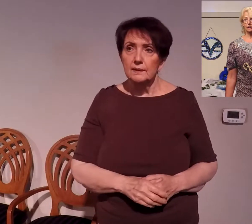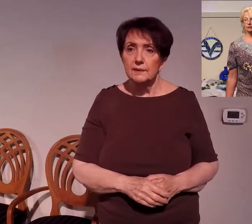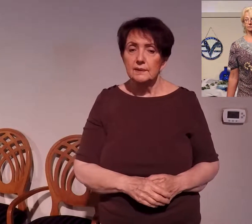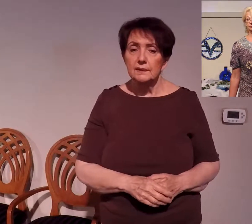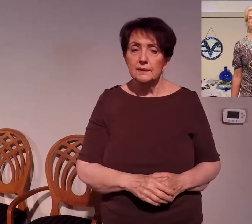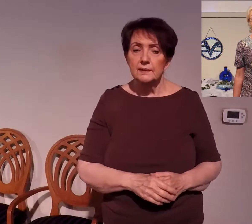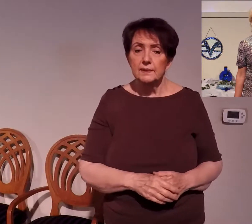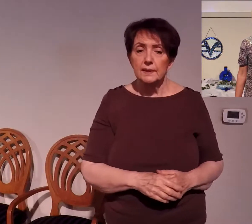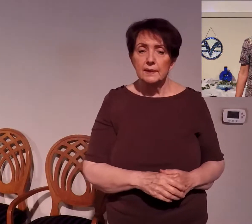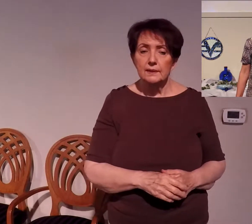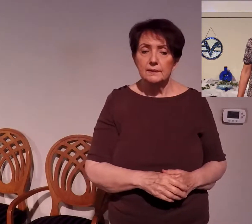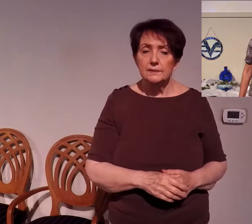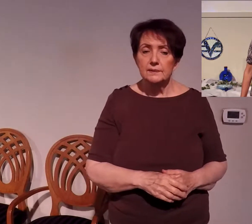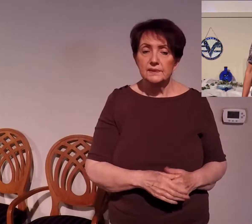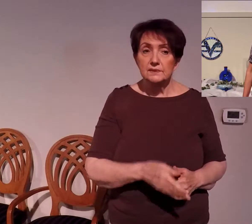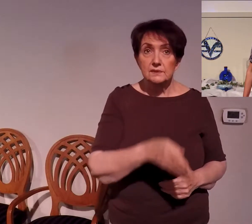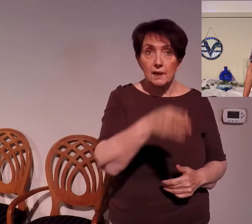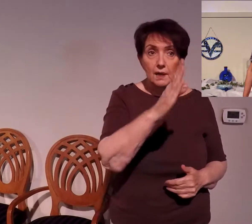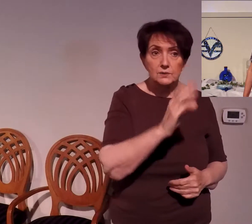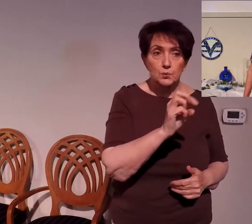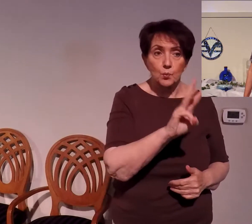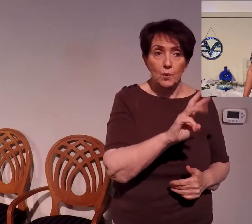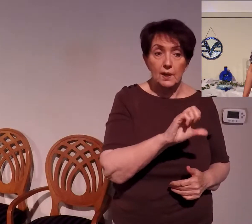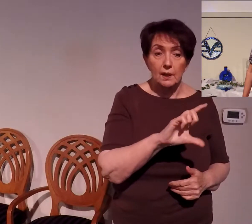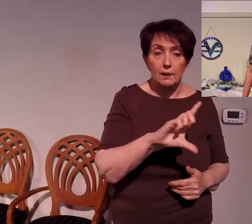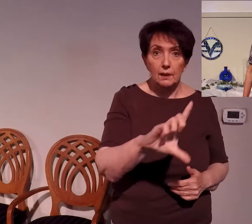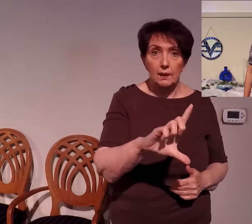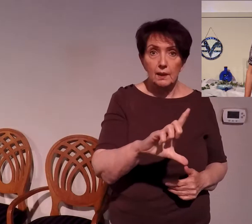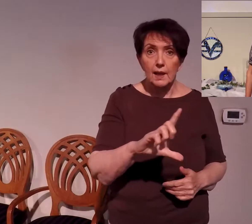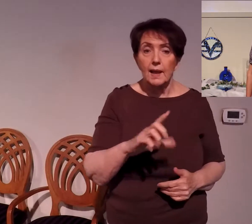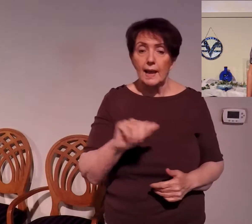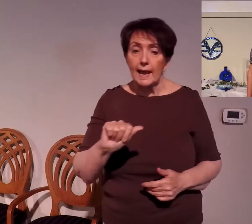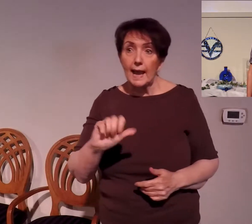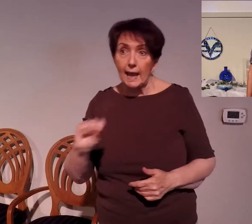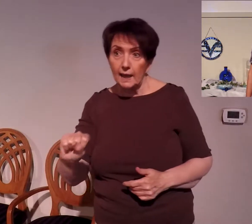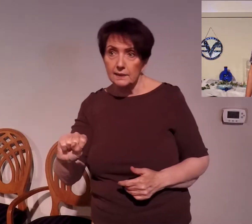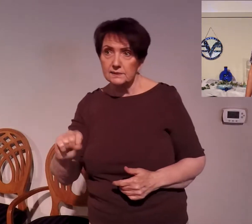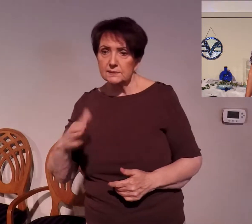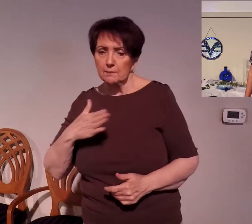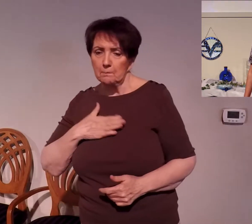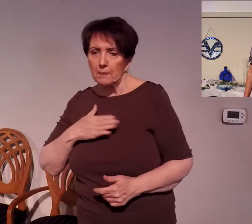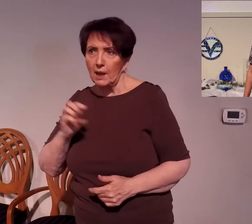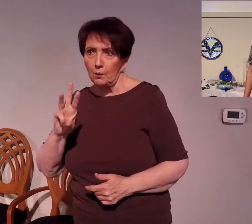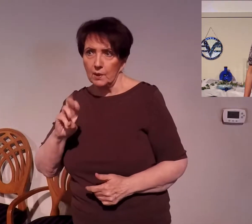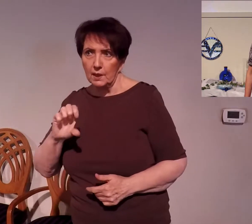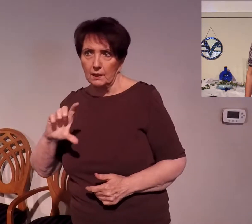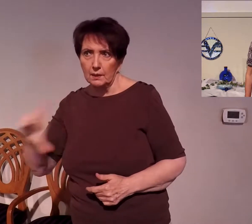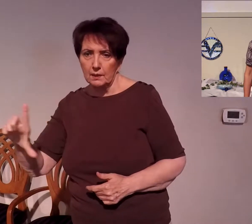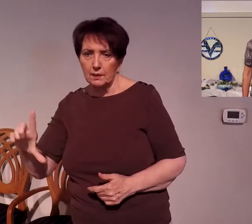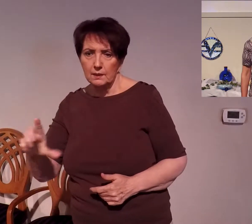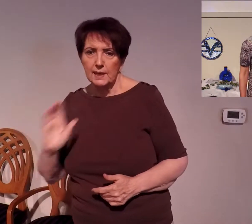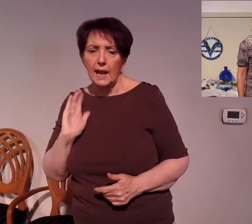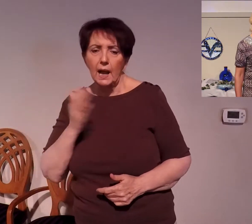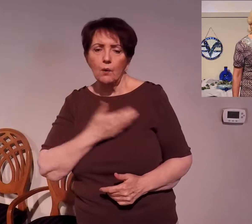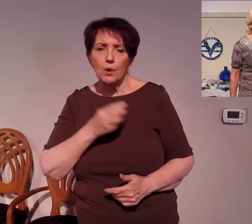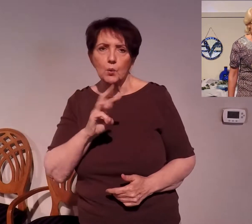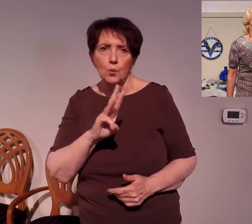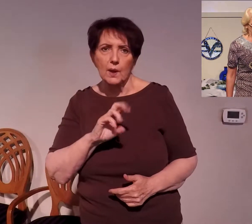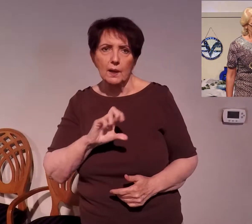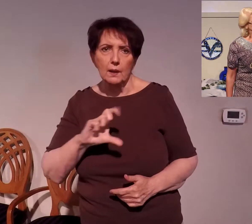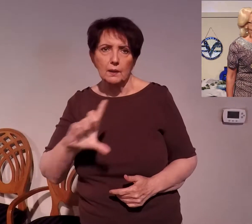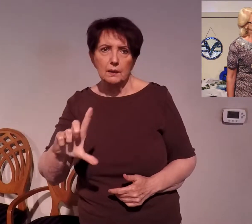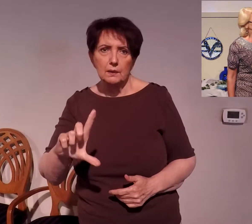marriage of God's will as my will, as your will, as our will, that we can, in